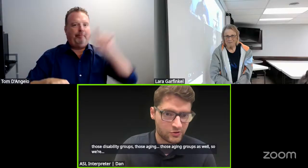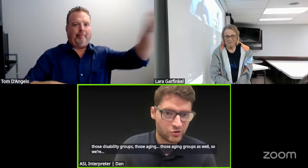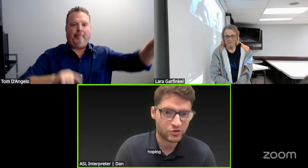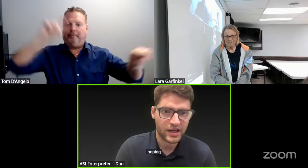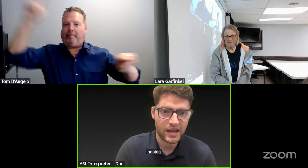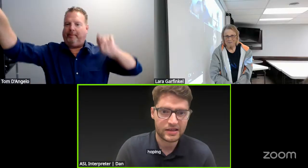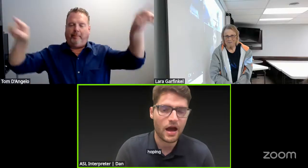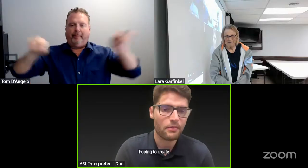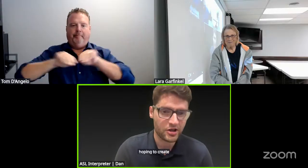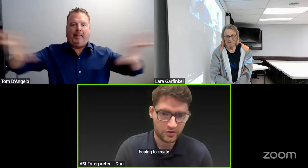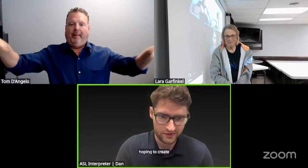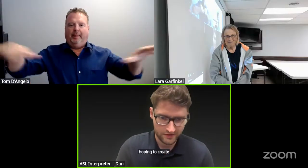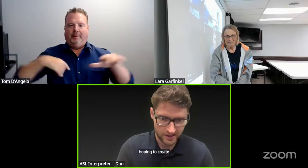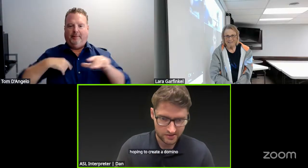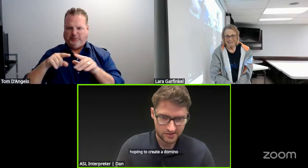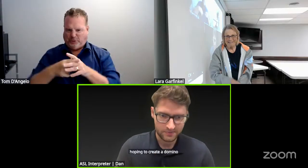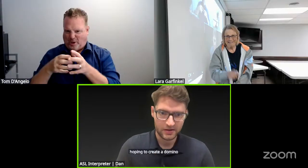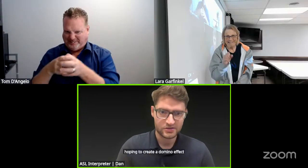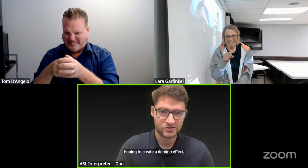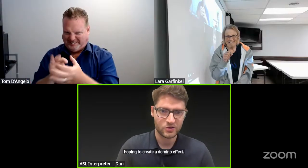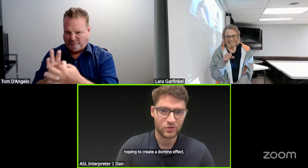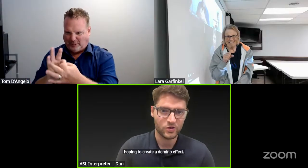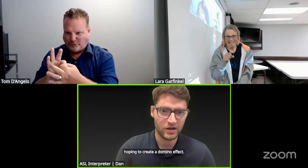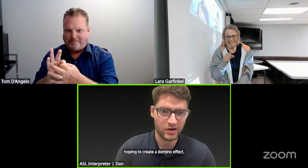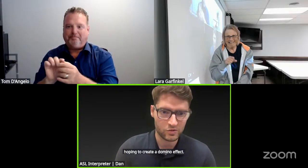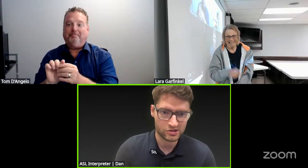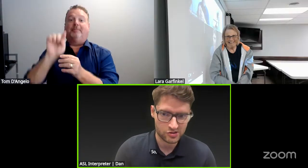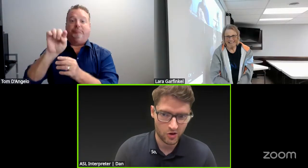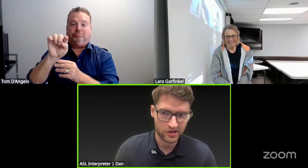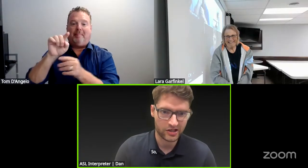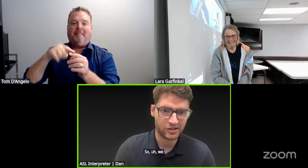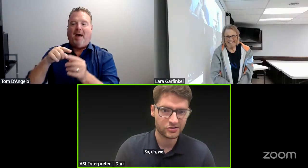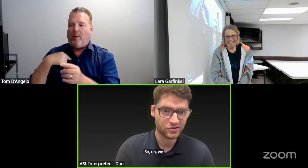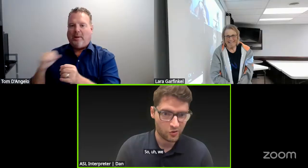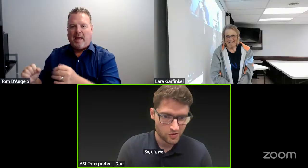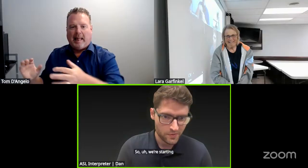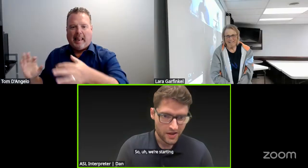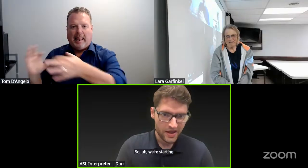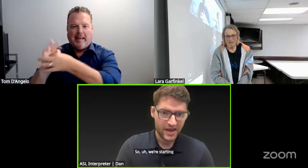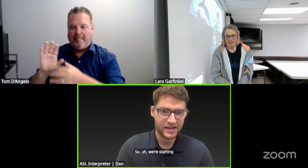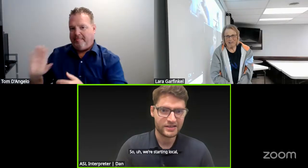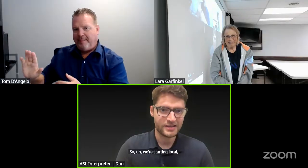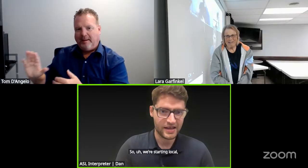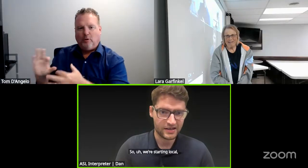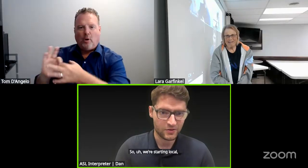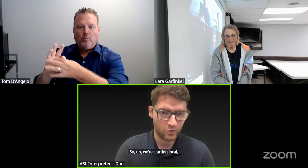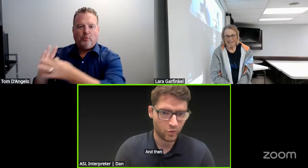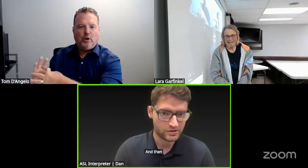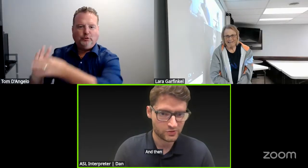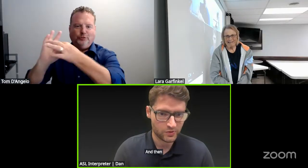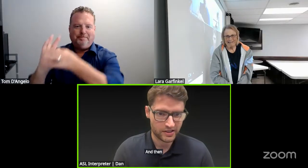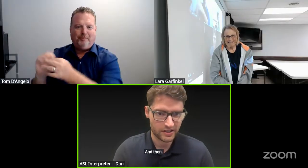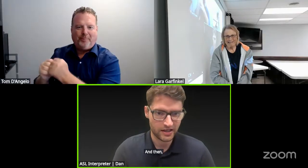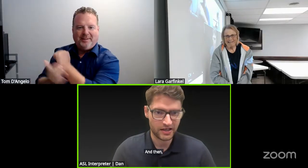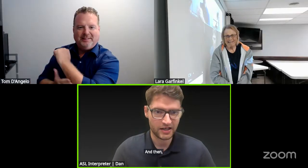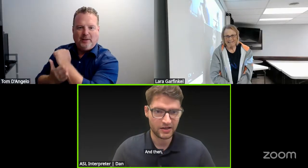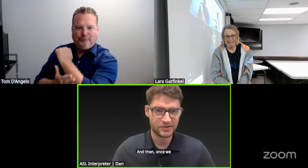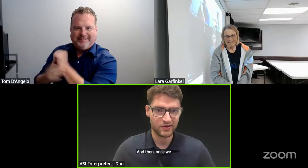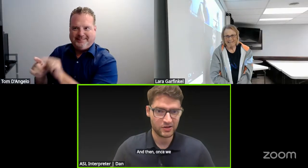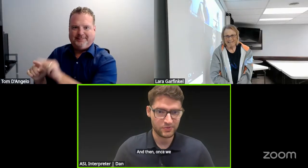hoping to create a domino effect. So we're starting local, and then once